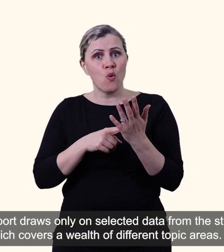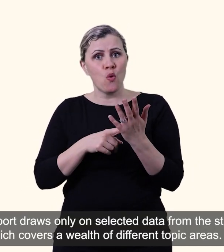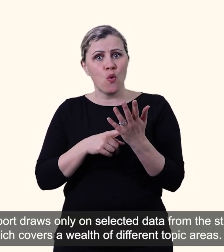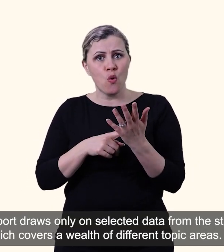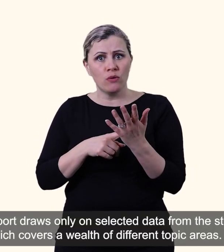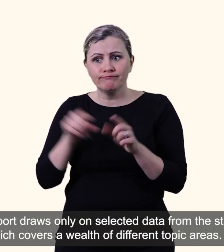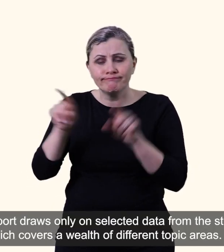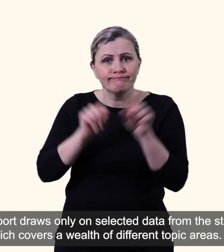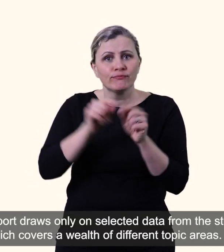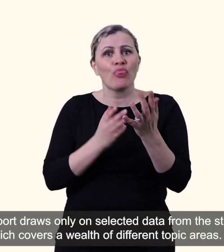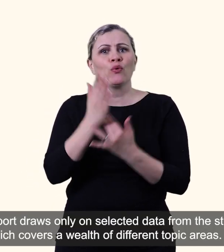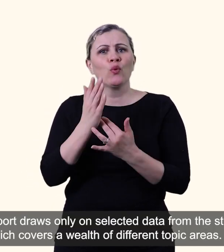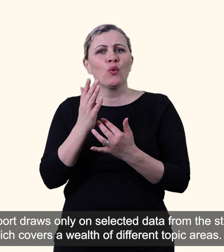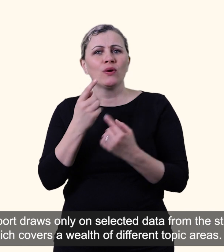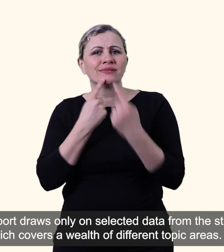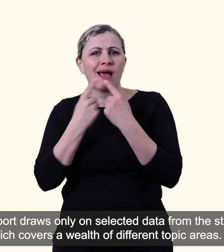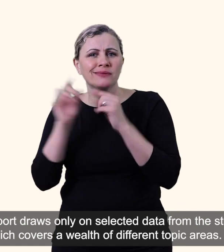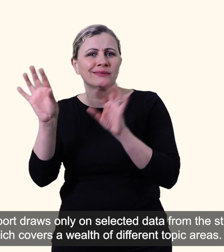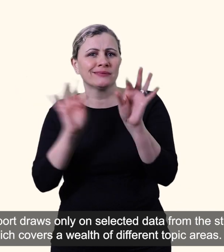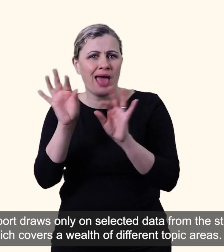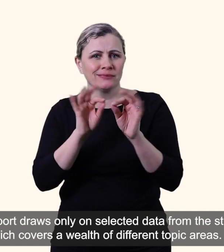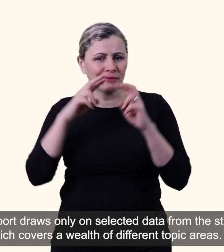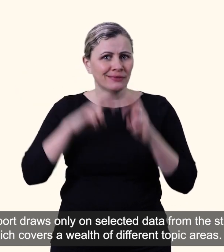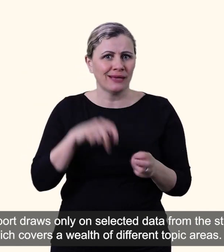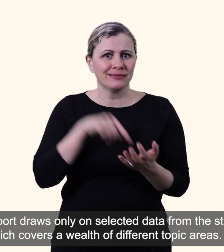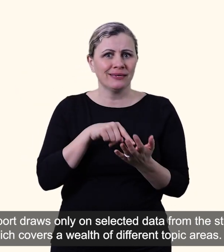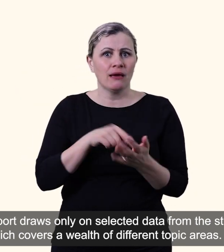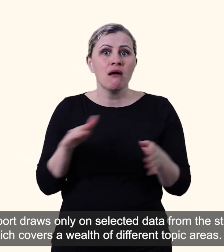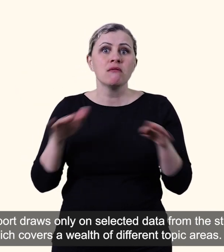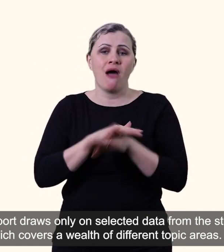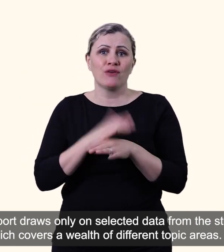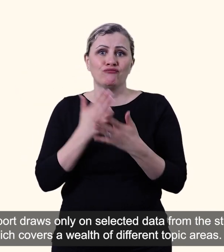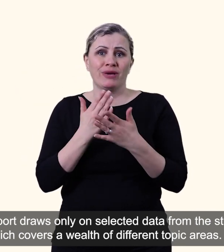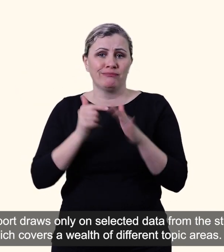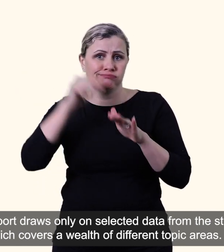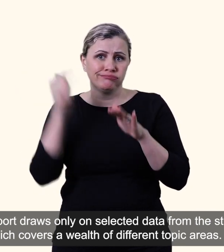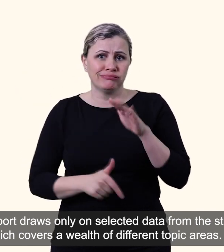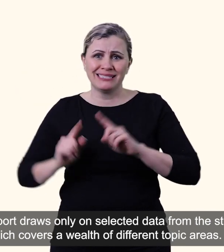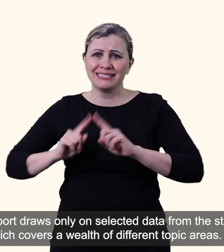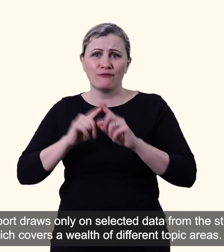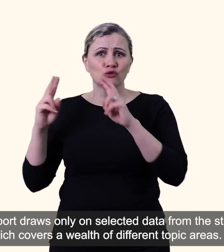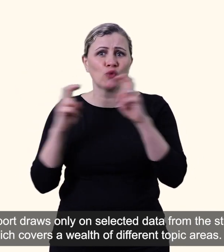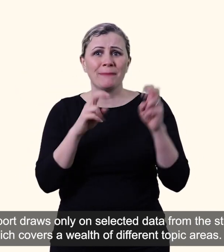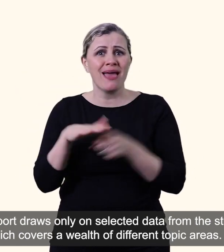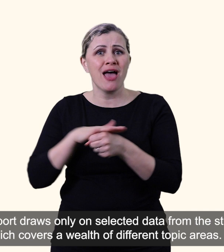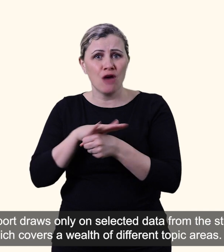The report draws only on selected data from the study, which covers a wealth of different topic areas.